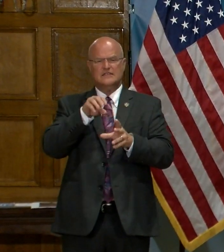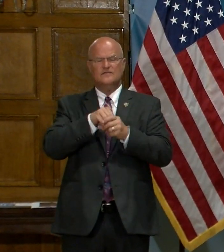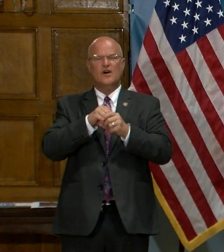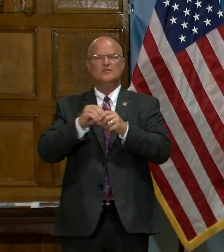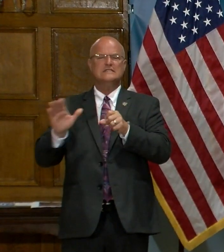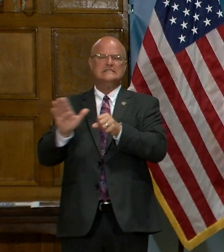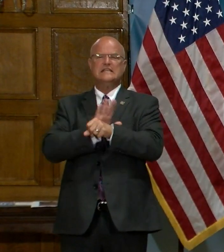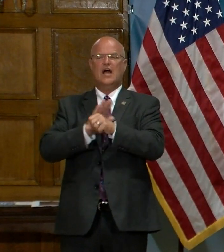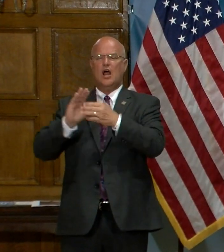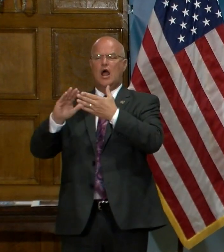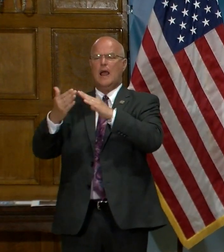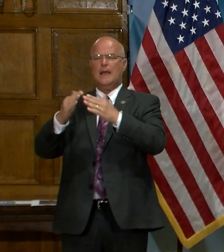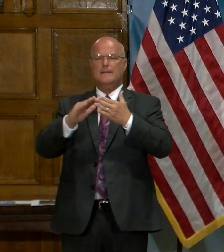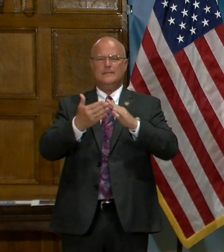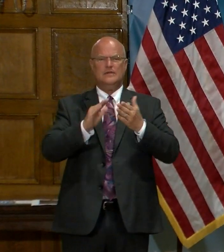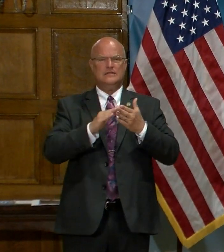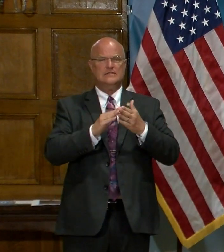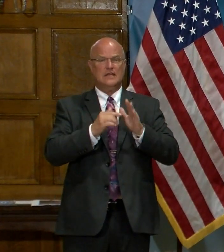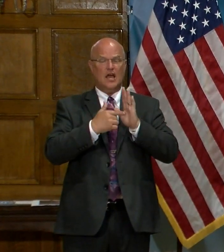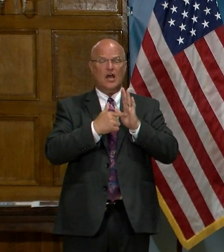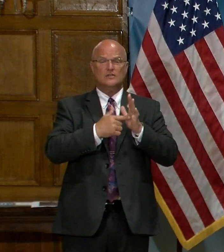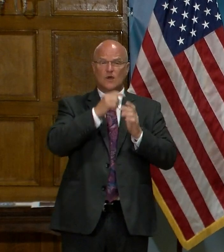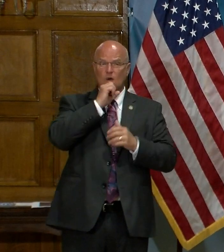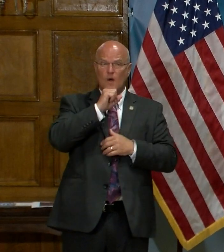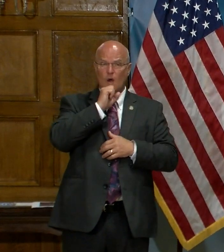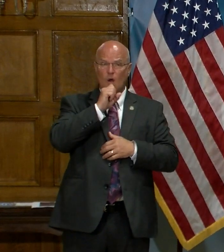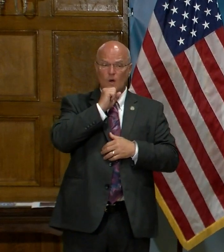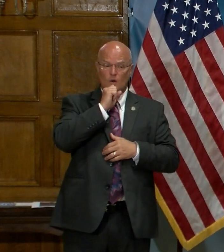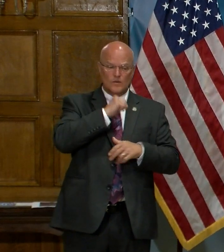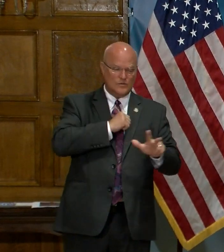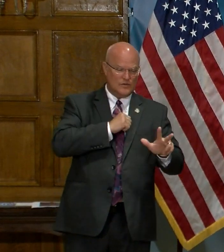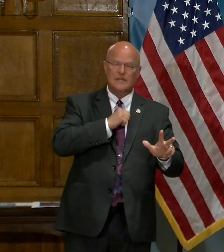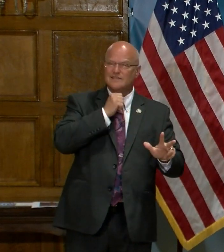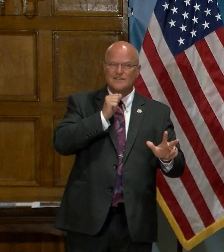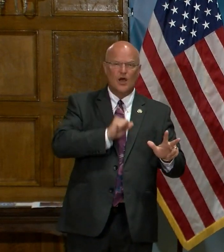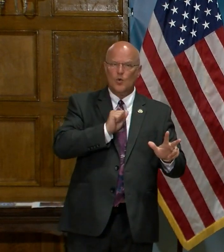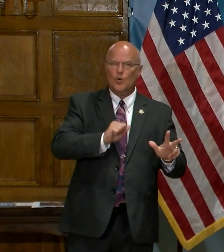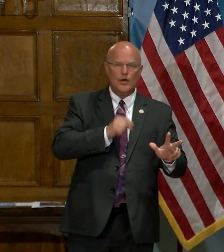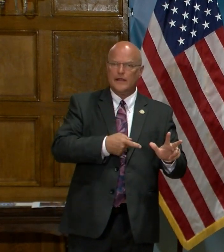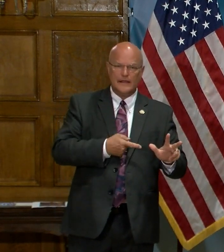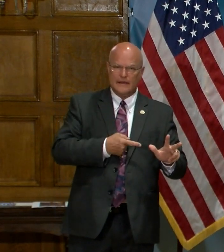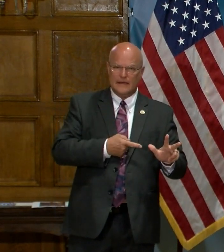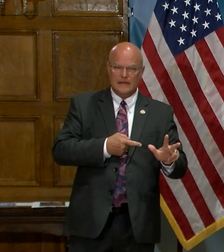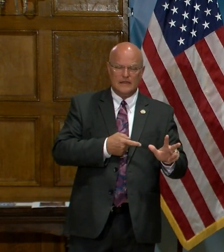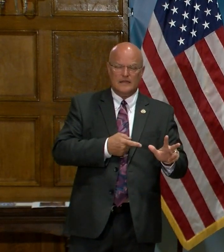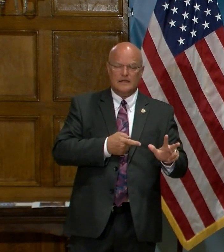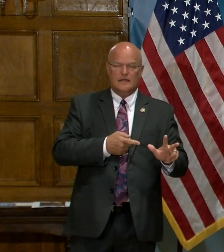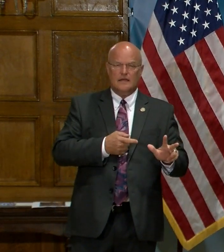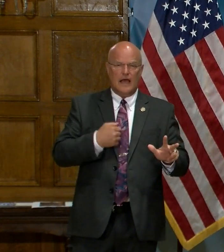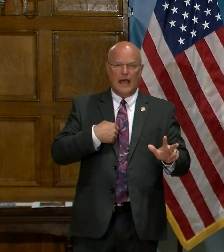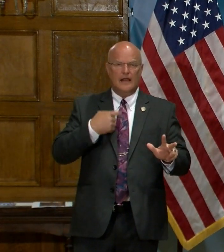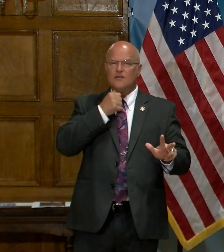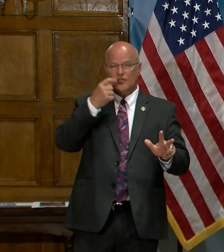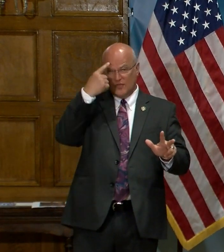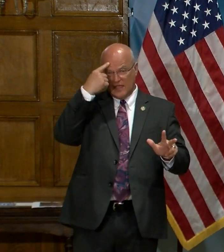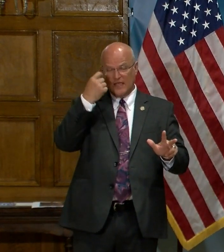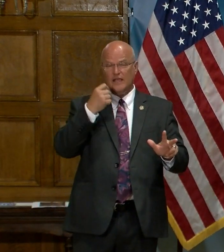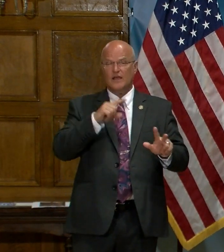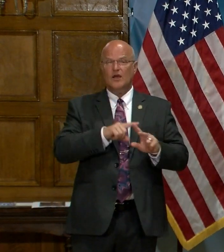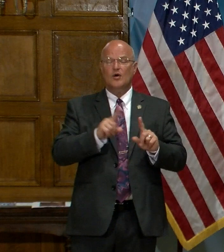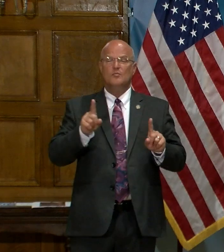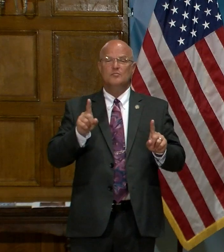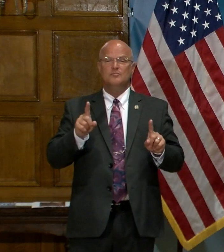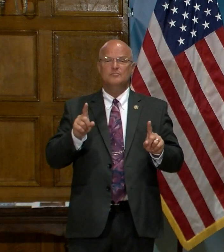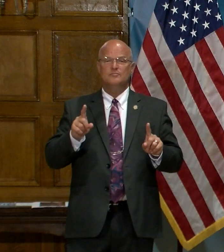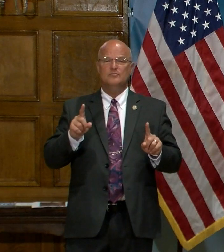entire communities. As I showed their age range, a 3-year-old is not working in any industry, as far as I could tell.